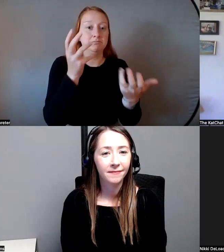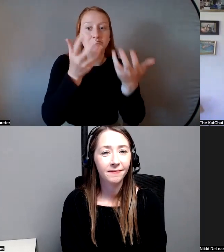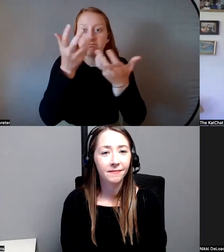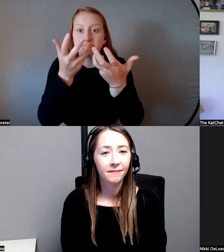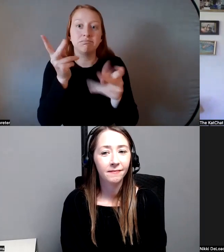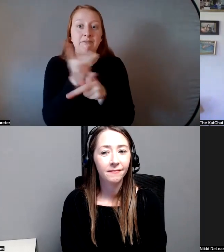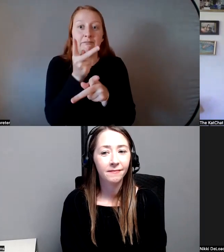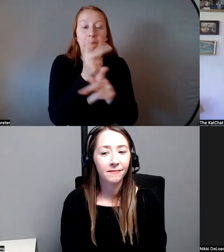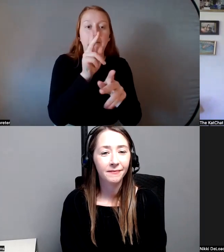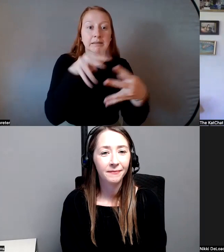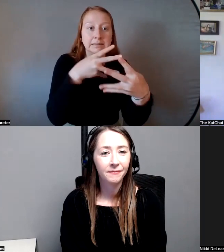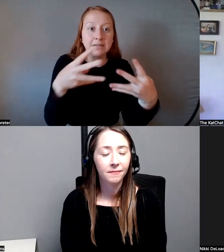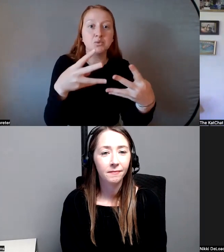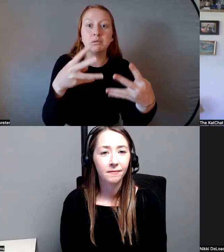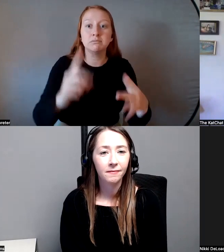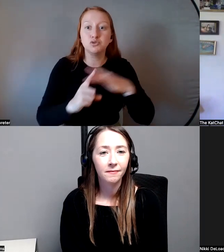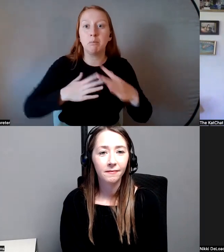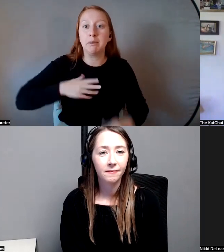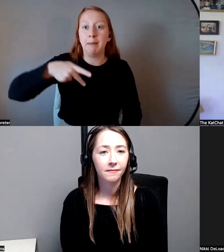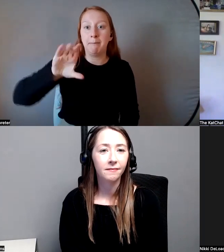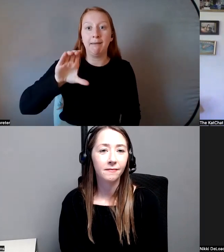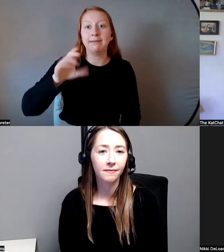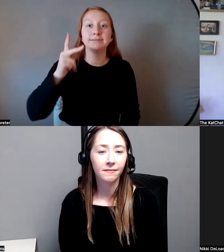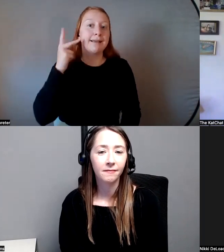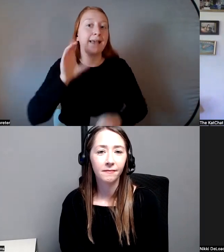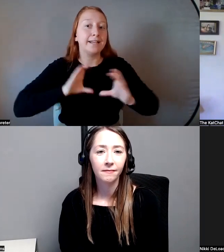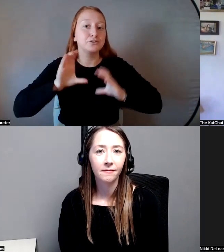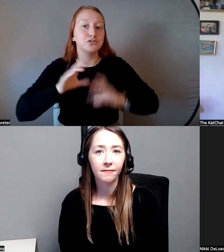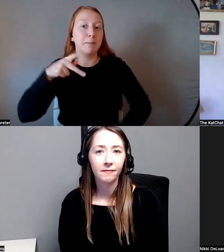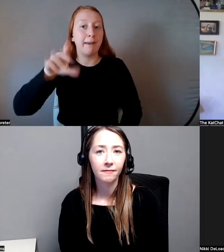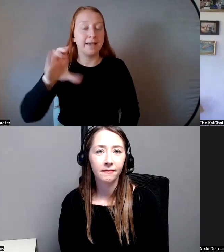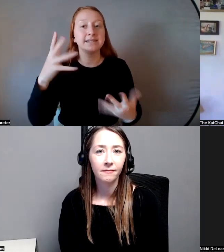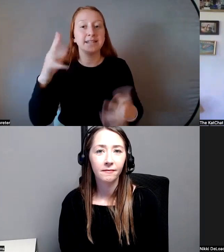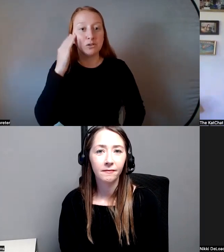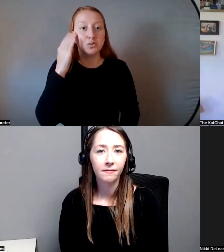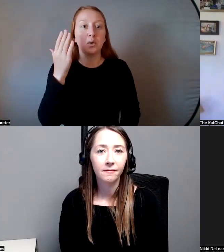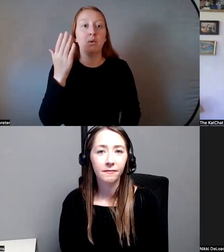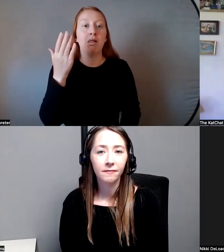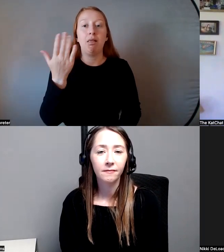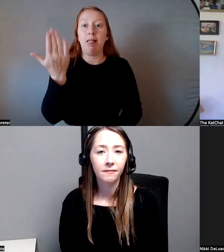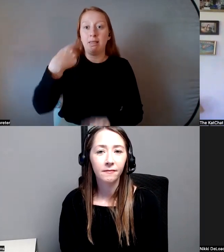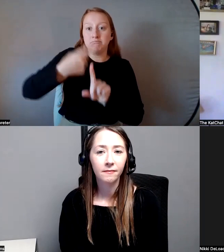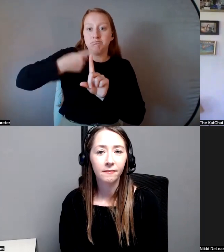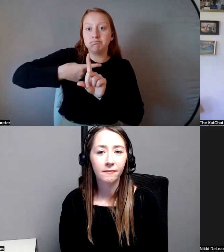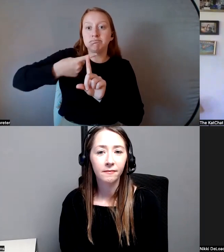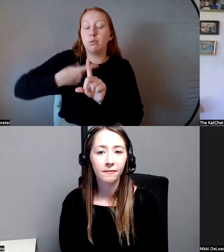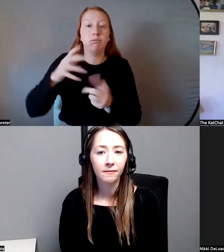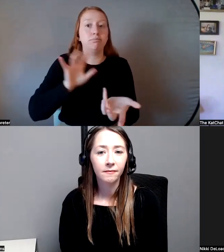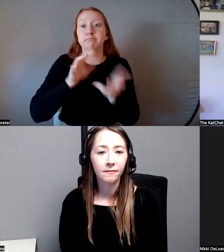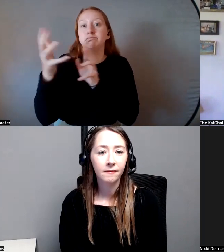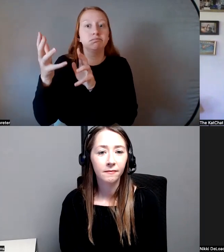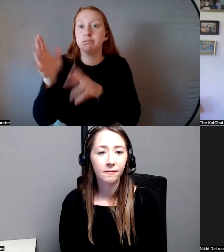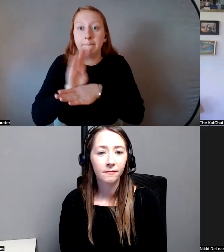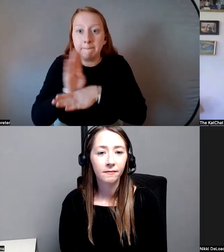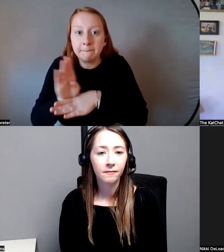a podcast appearance on the Cat Chat podcast. I know the last couple of months have been crazy because both you